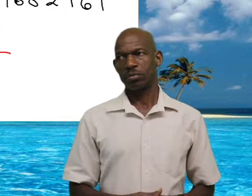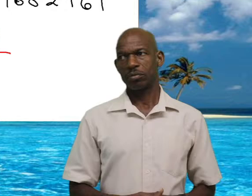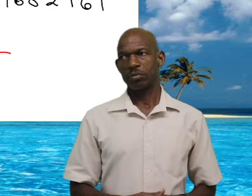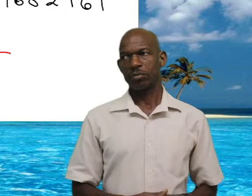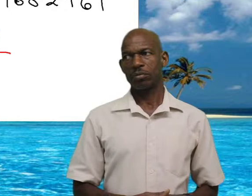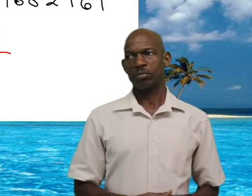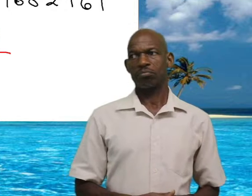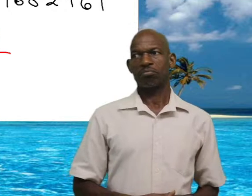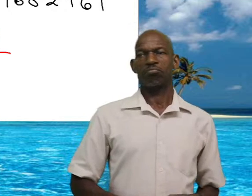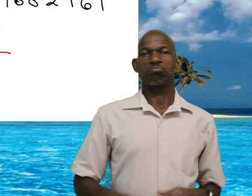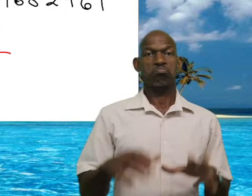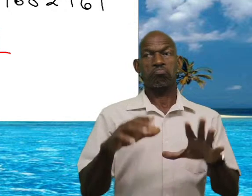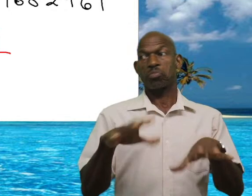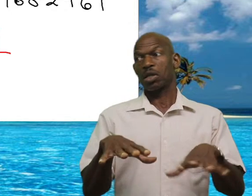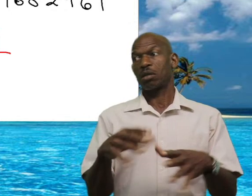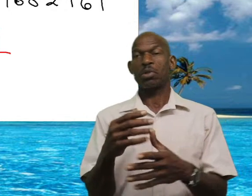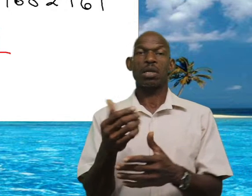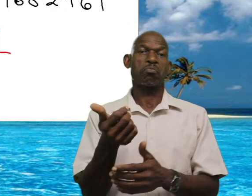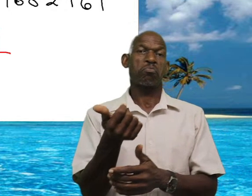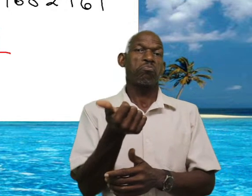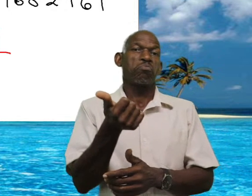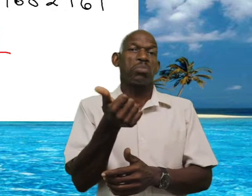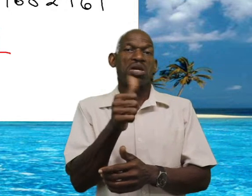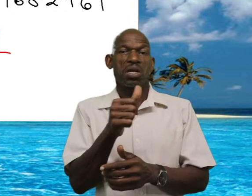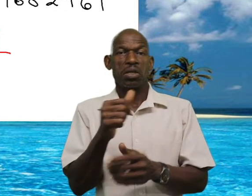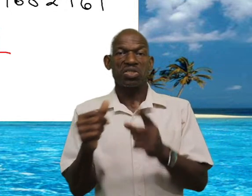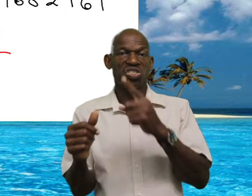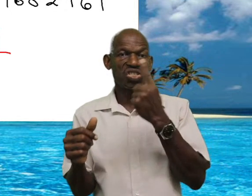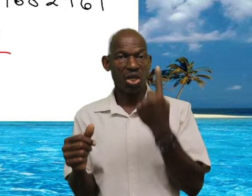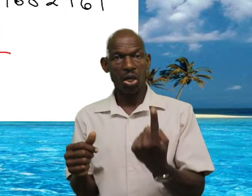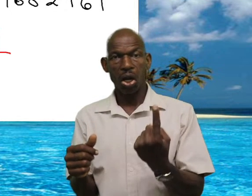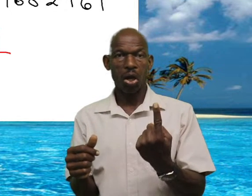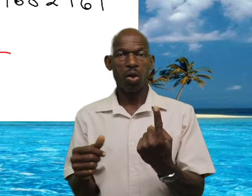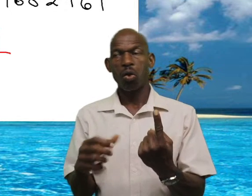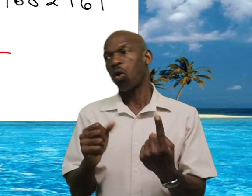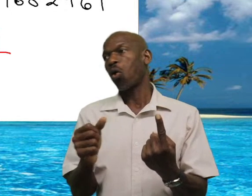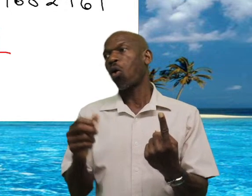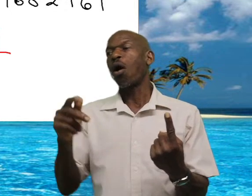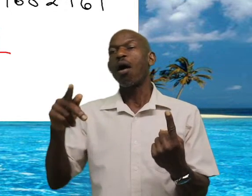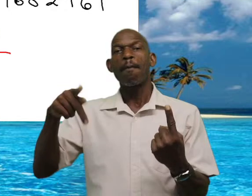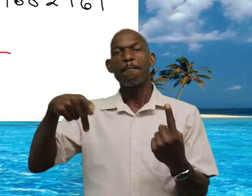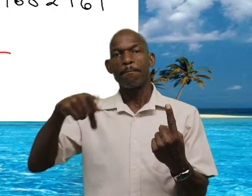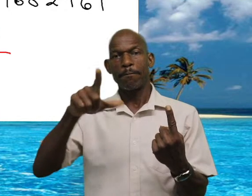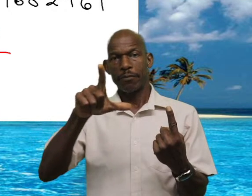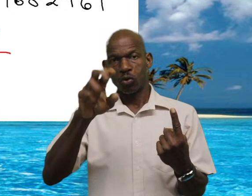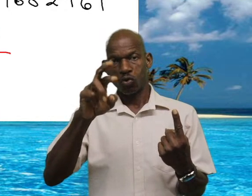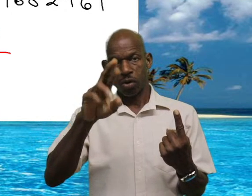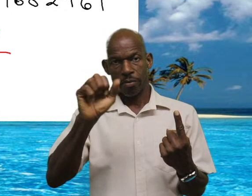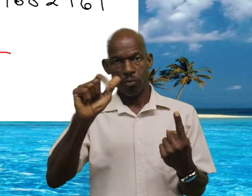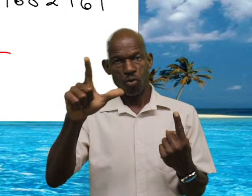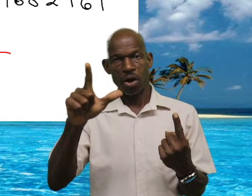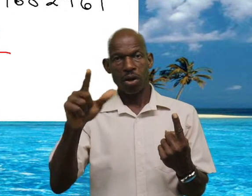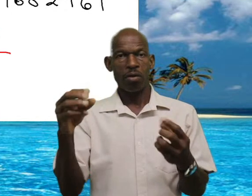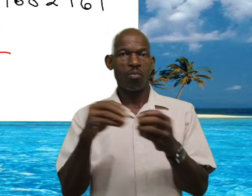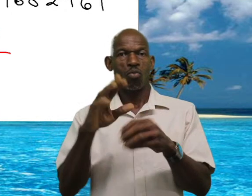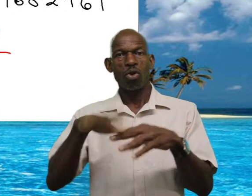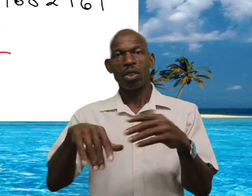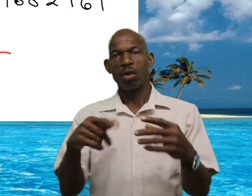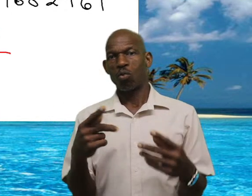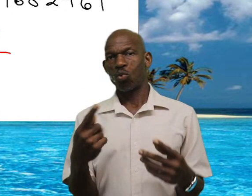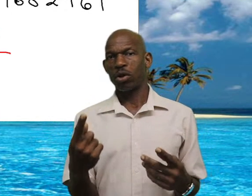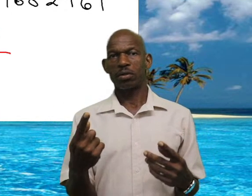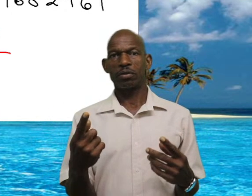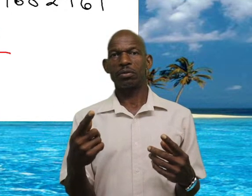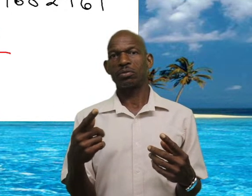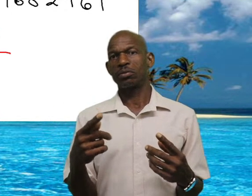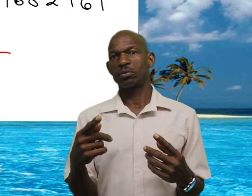can be singular and plural. Number 1, we have the word dogs. Now, same pronunciation if you are speaking, and